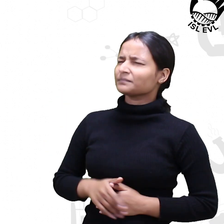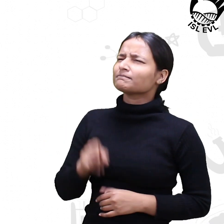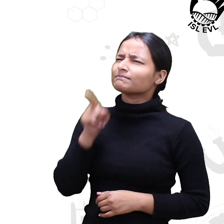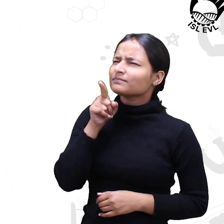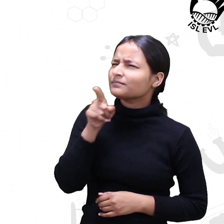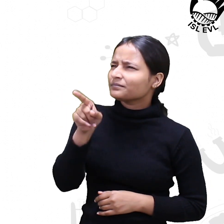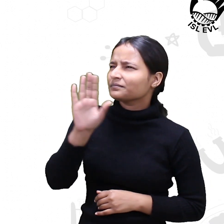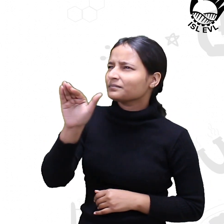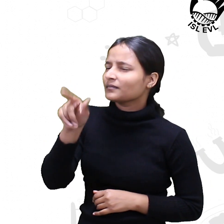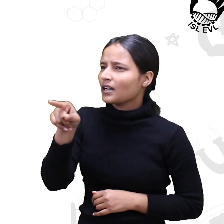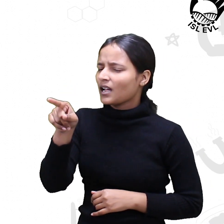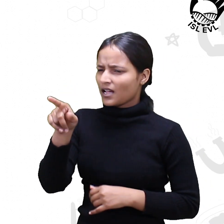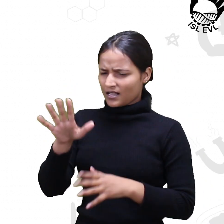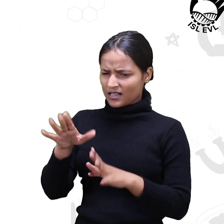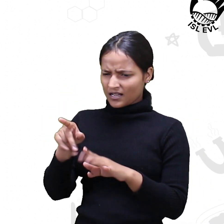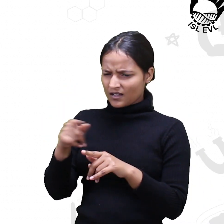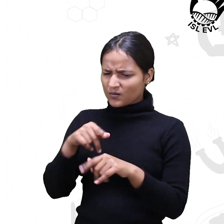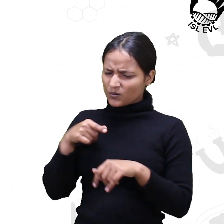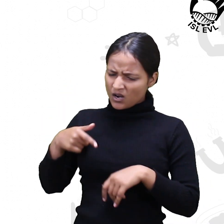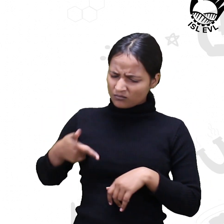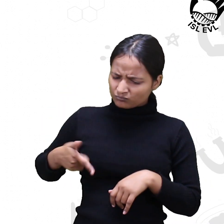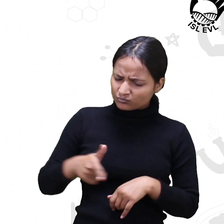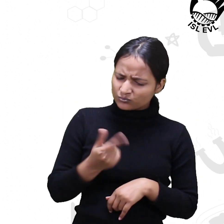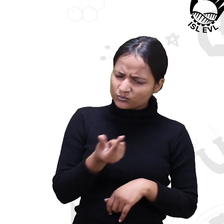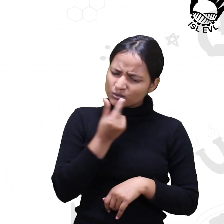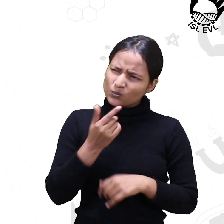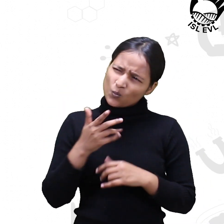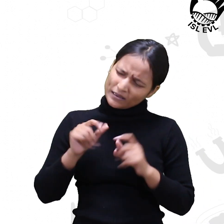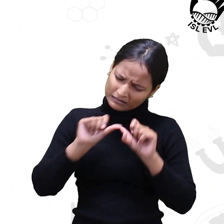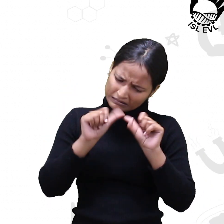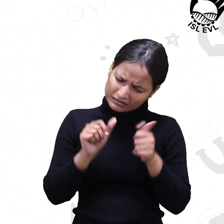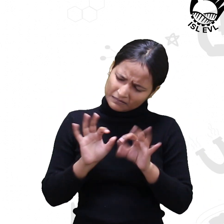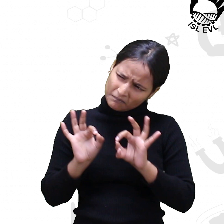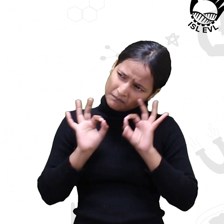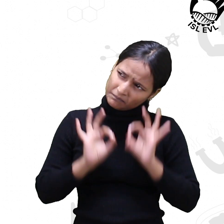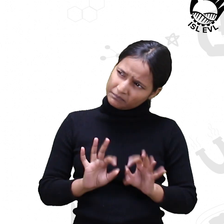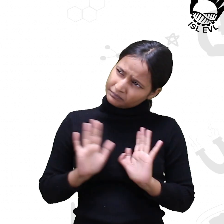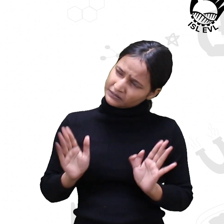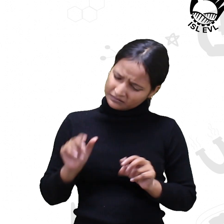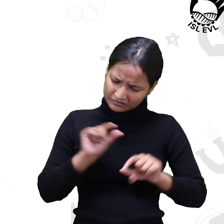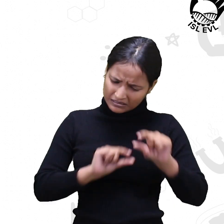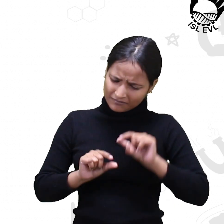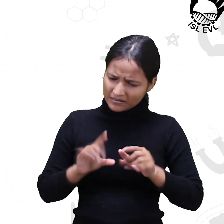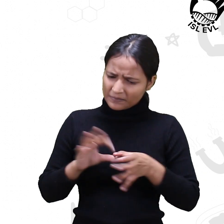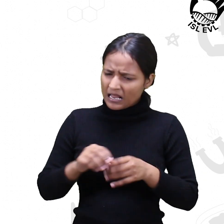Sir, why did you only use rats and other animals like monkeys?